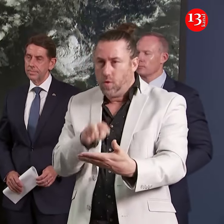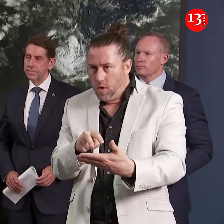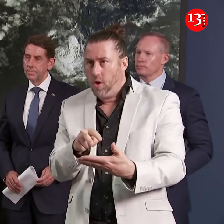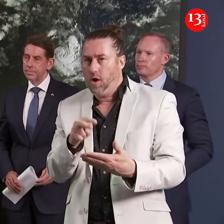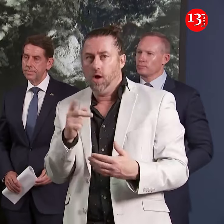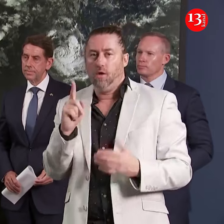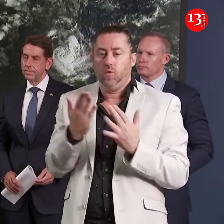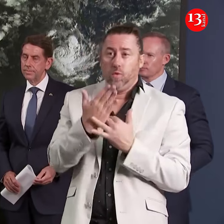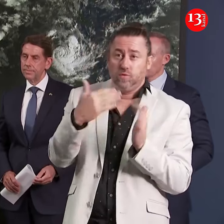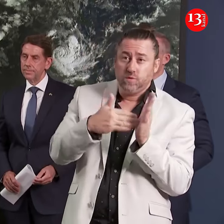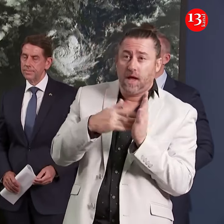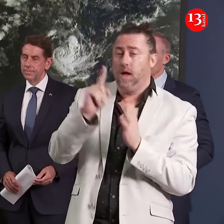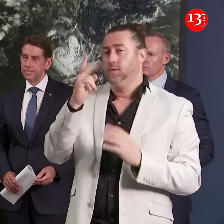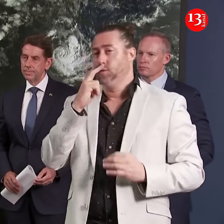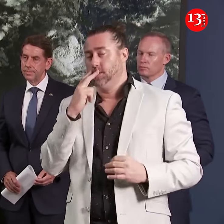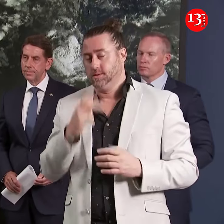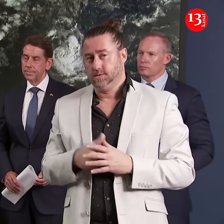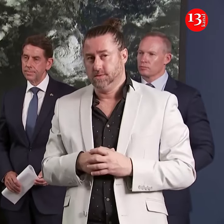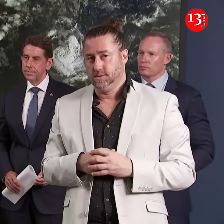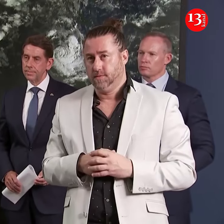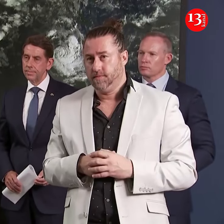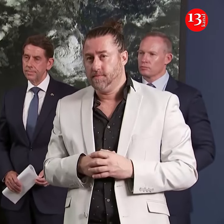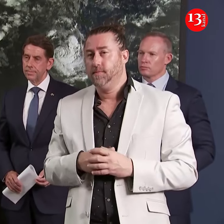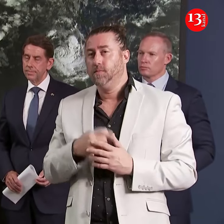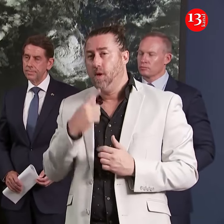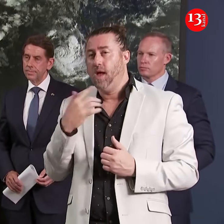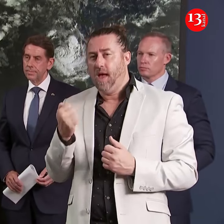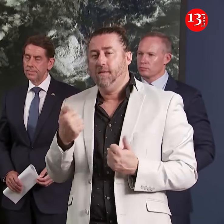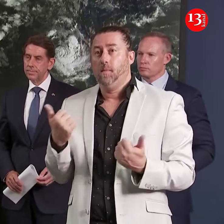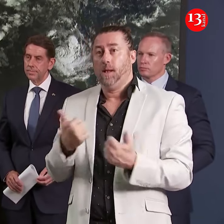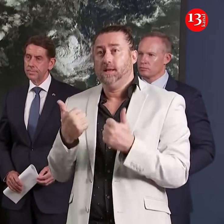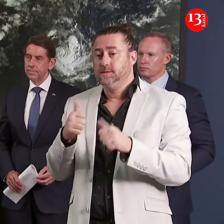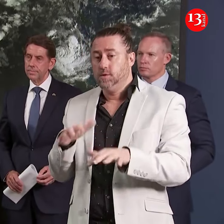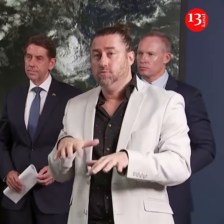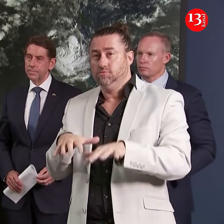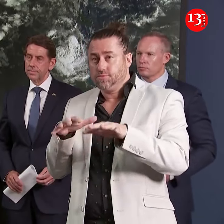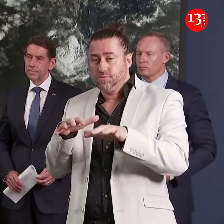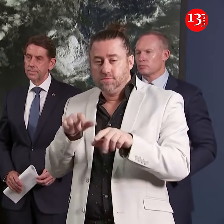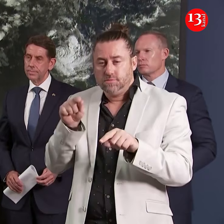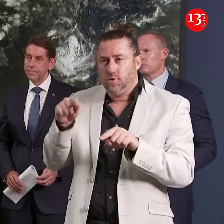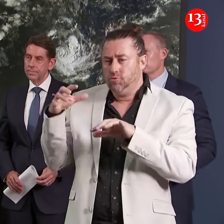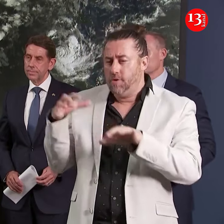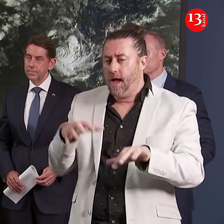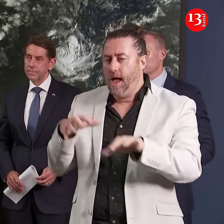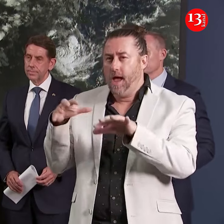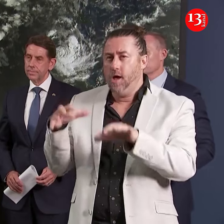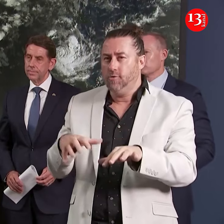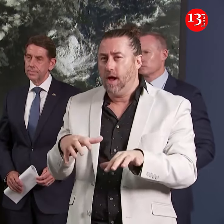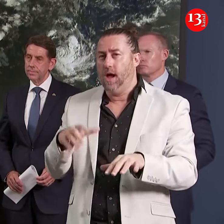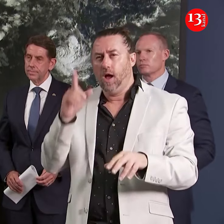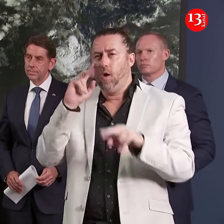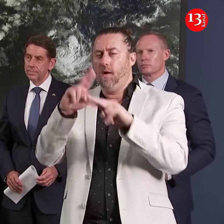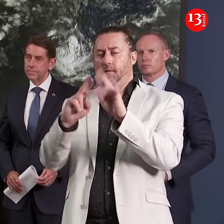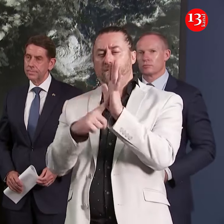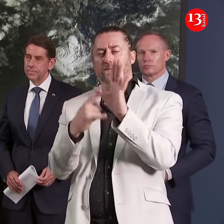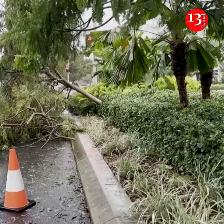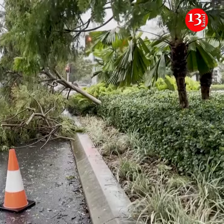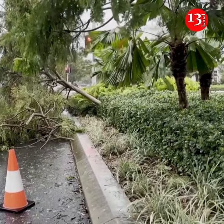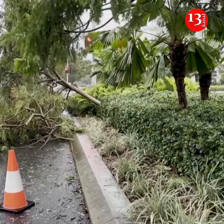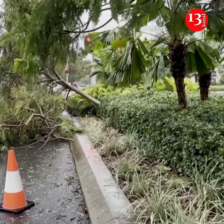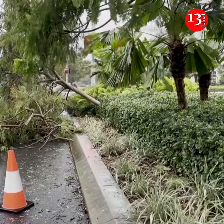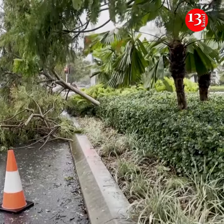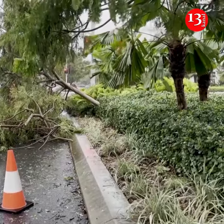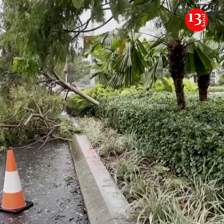as the riverine flooding risk, we've also seen heavy to locally intense rainfall, which can lead to flash flooding.